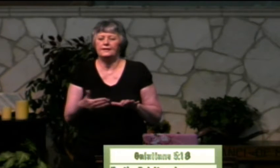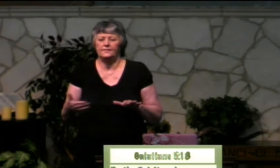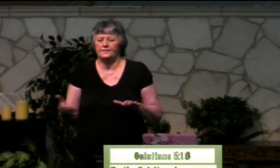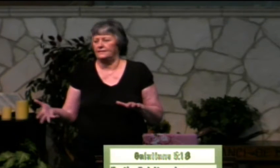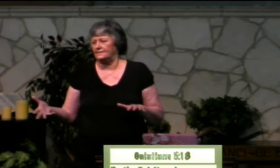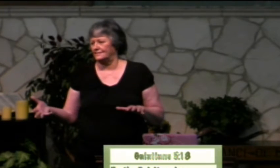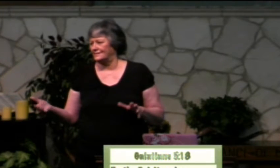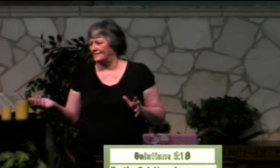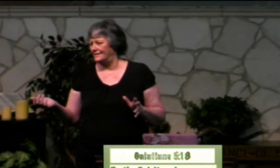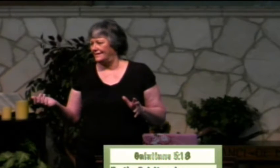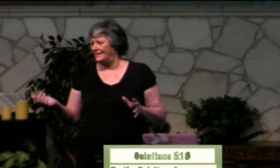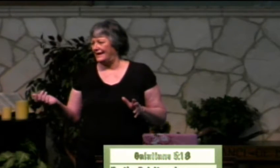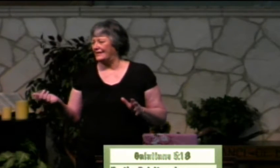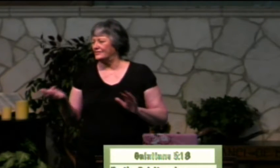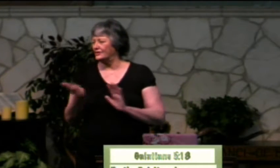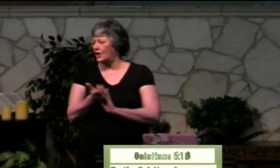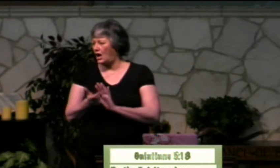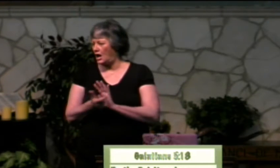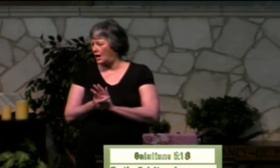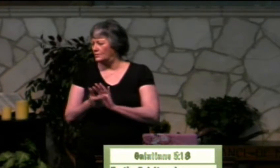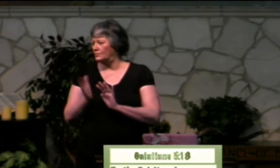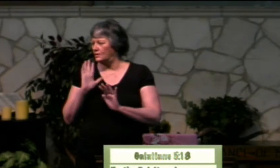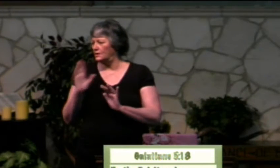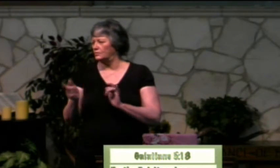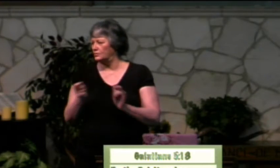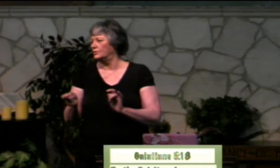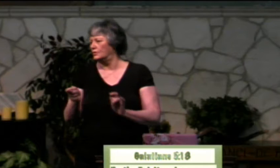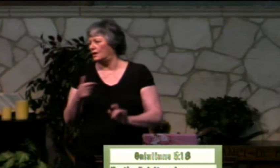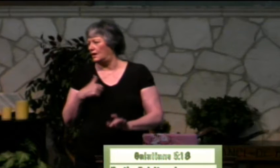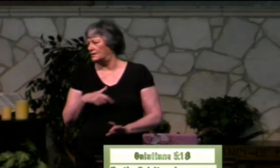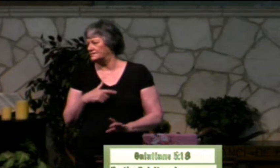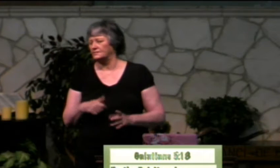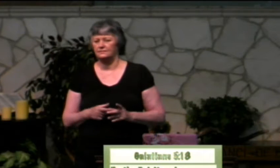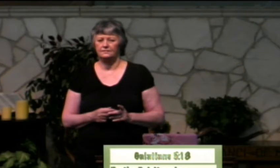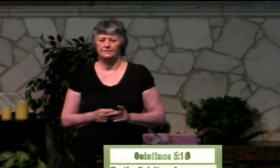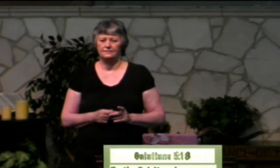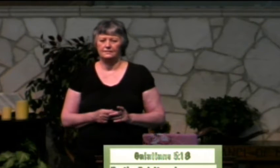anything. And the law will rule us.